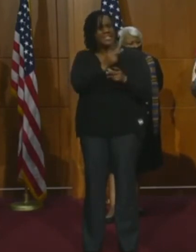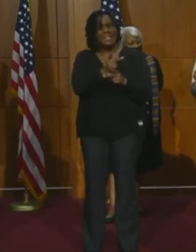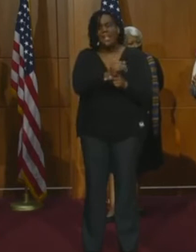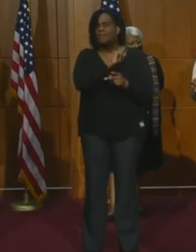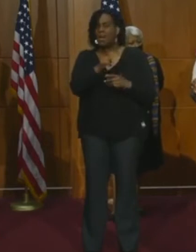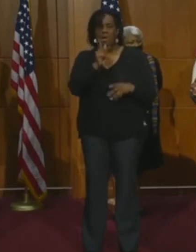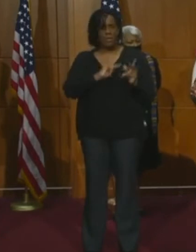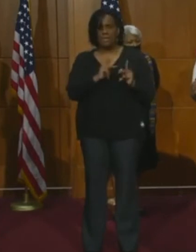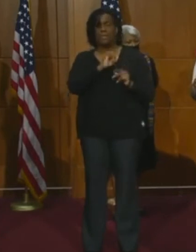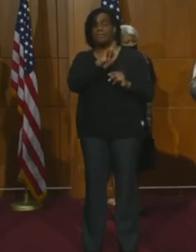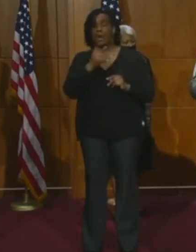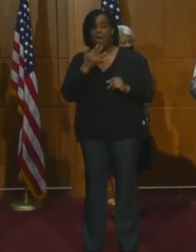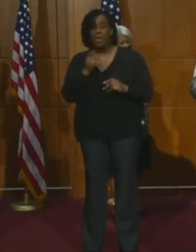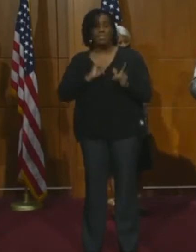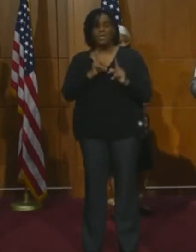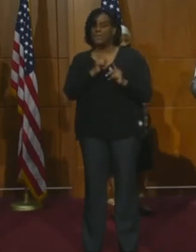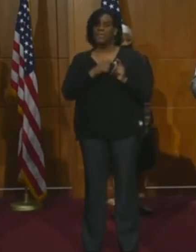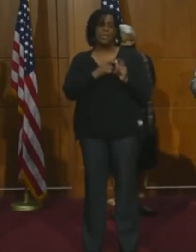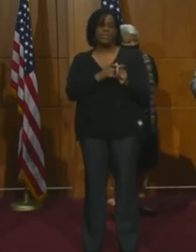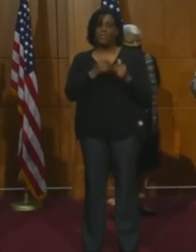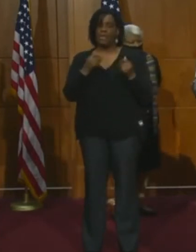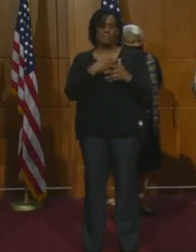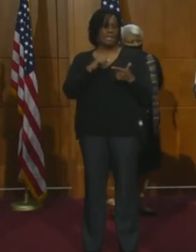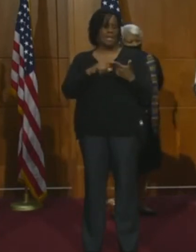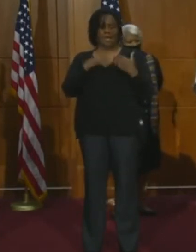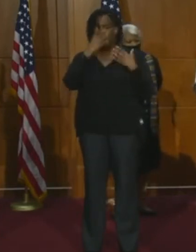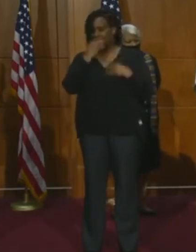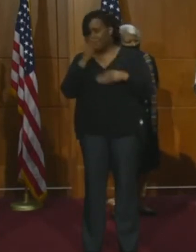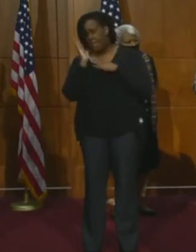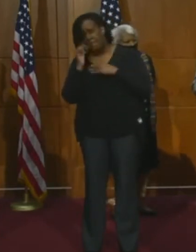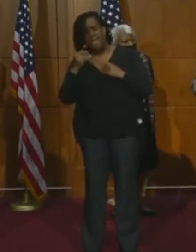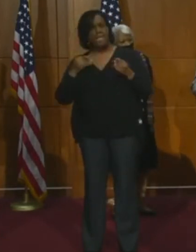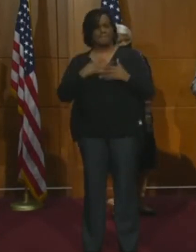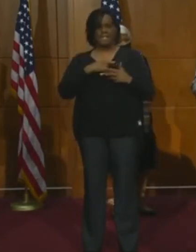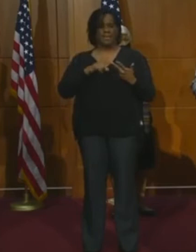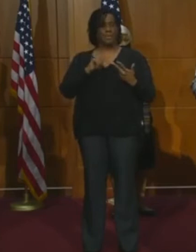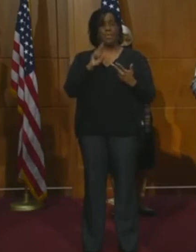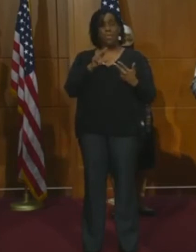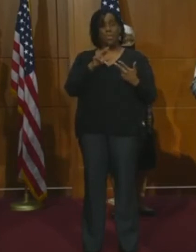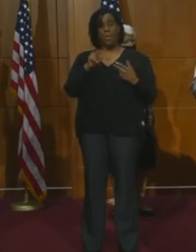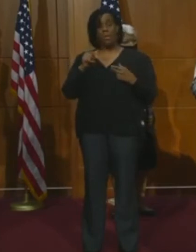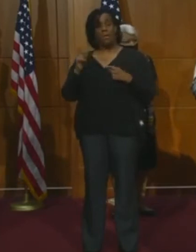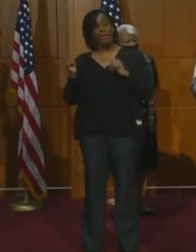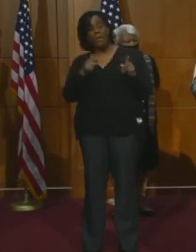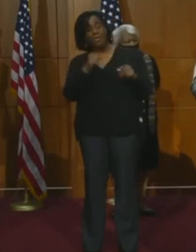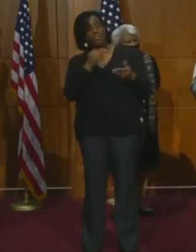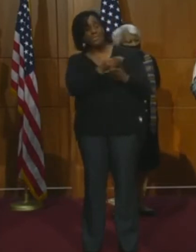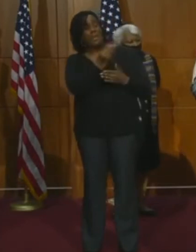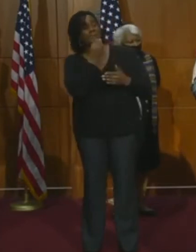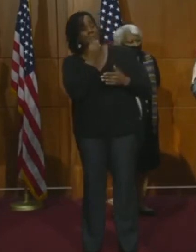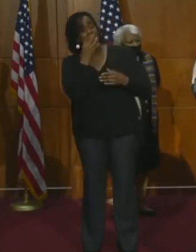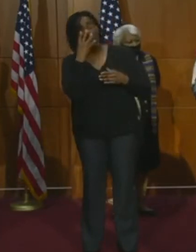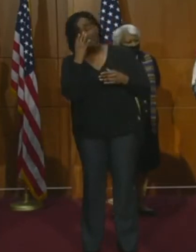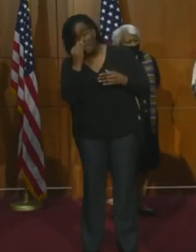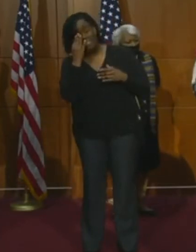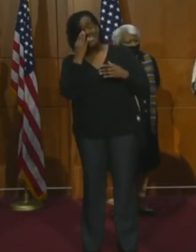our people do not have to jog in fear, sleep in their bed in fear, nor pull up to a drive-thru and fall asleep